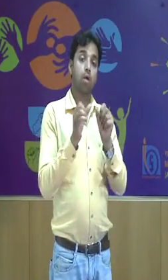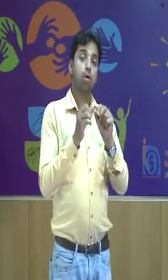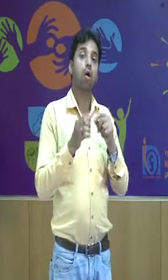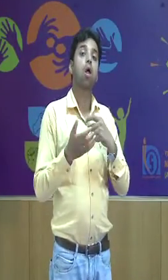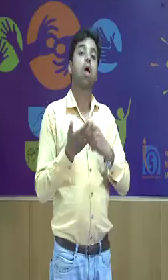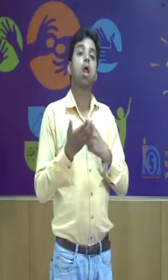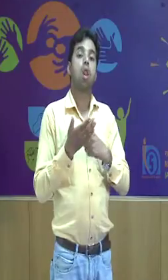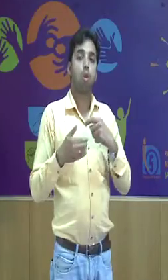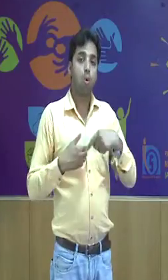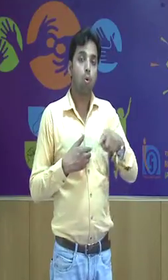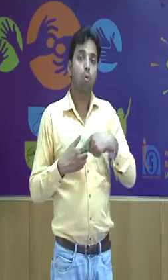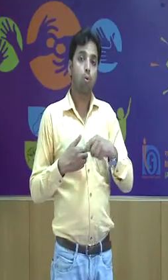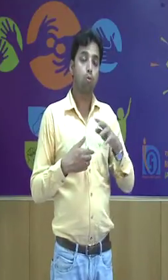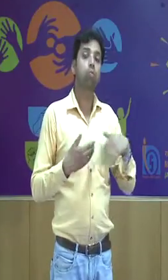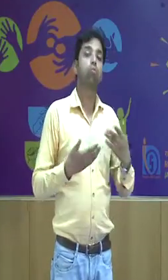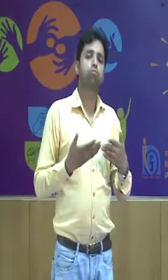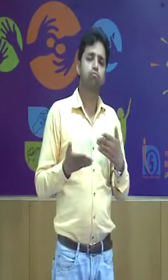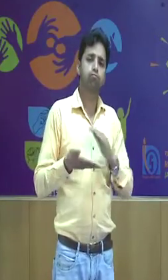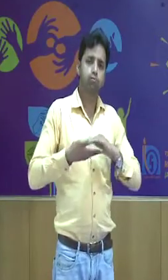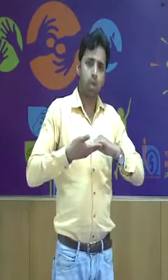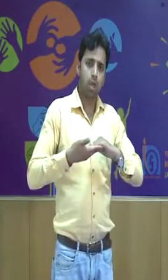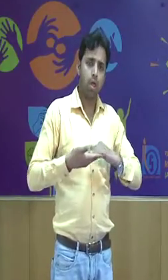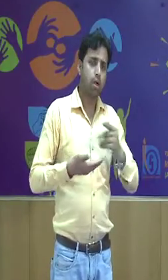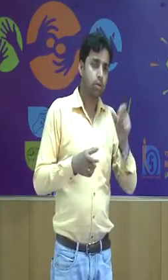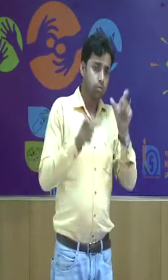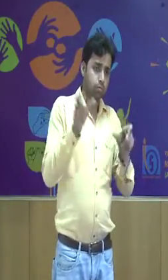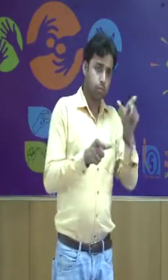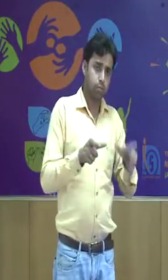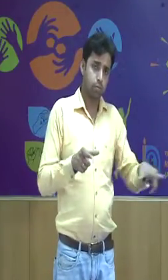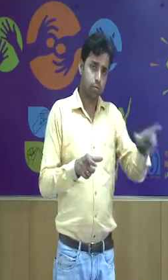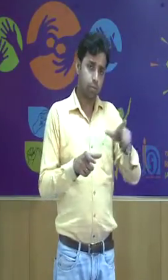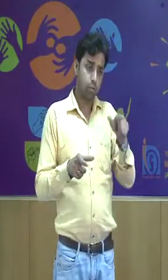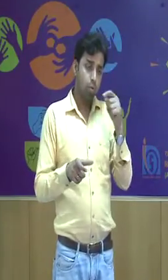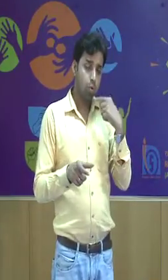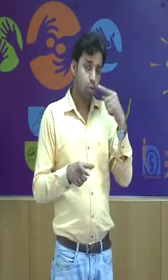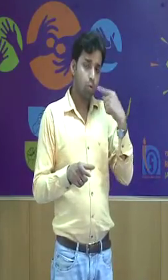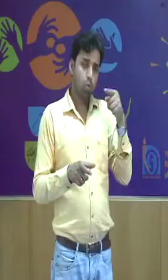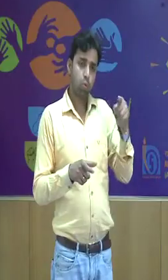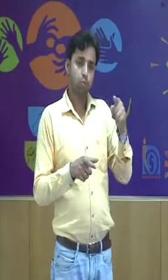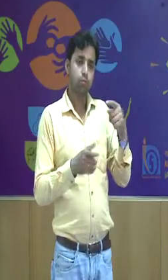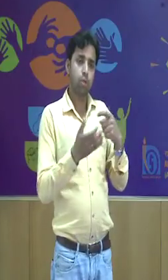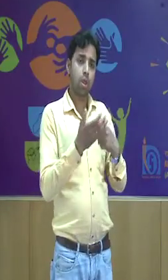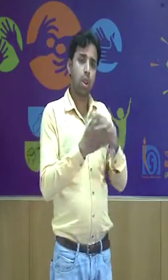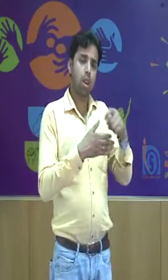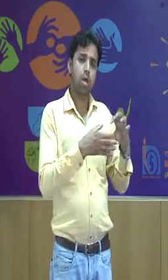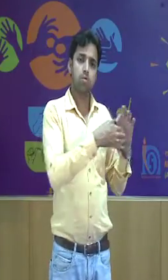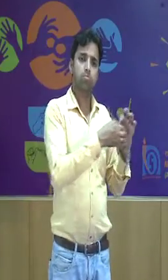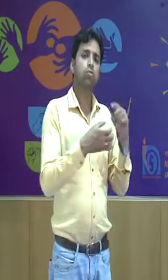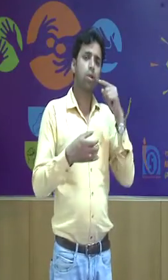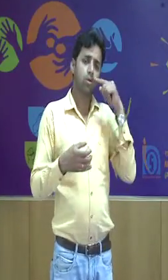no marriage can be performed between people who have a common ancestor